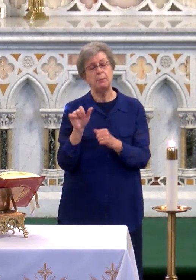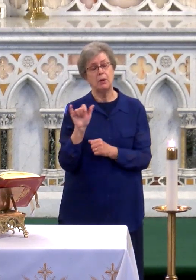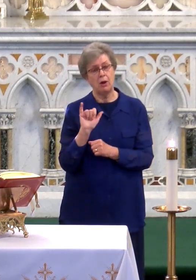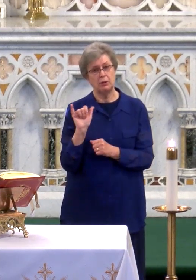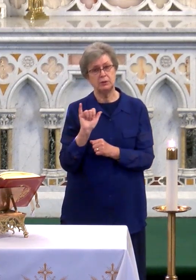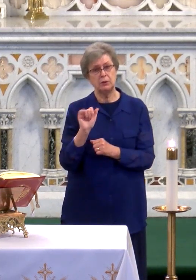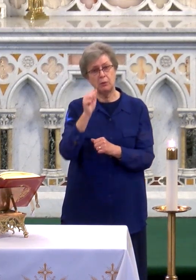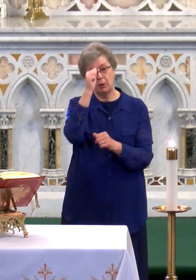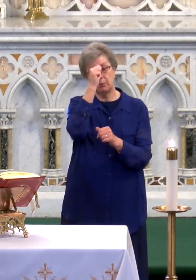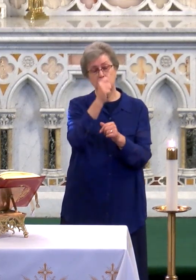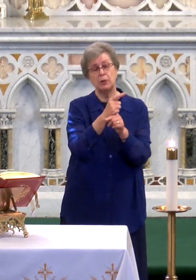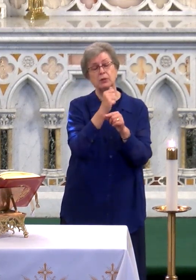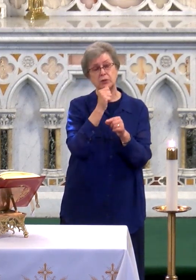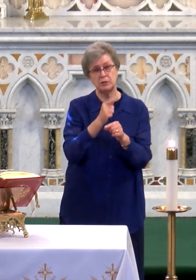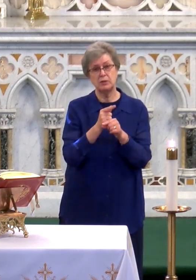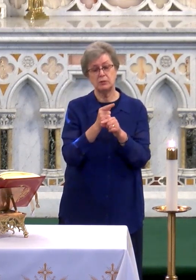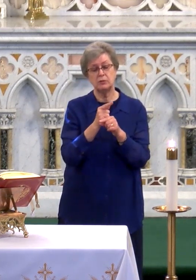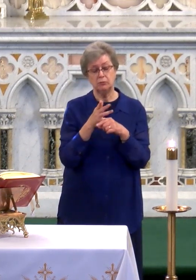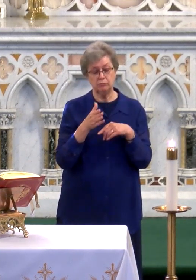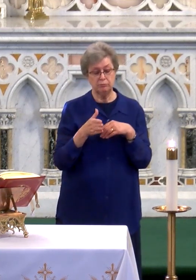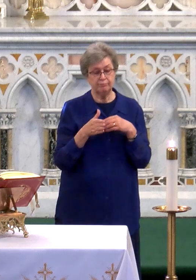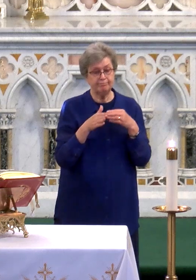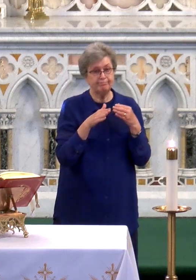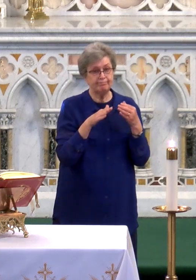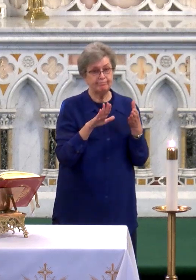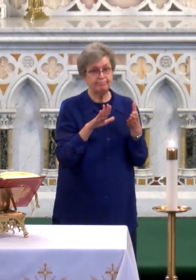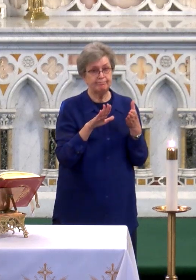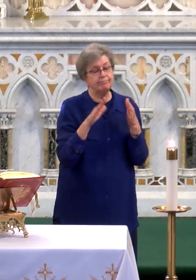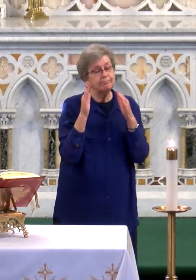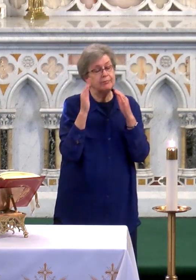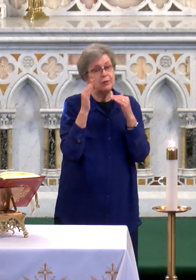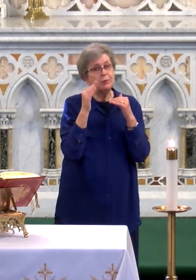our brothers and sisters who have fallen asleep